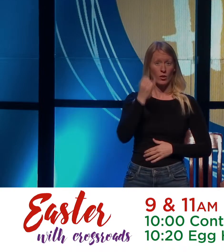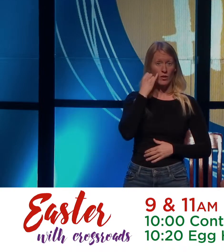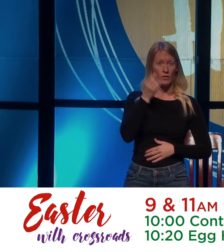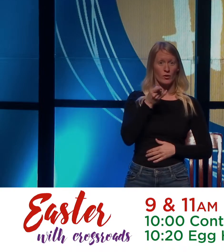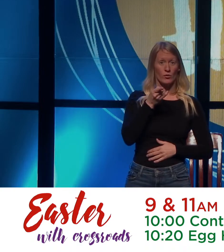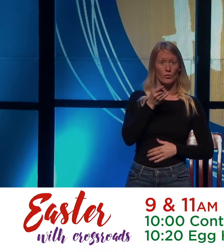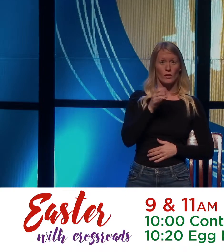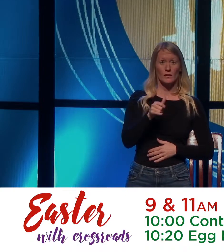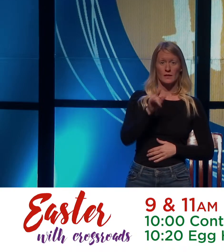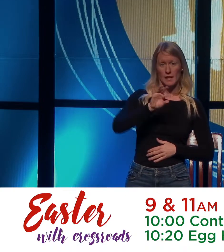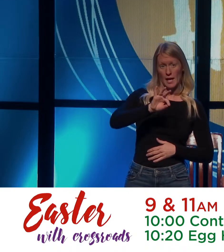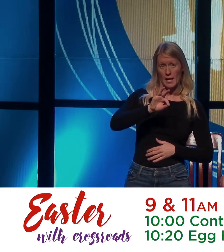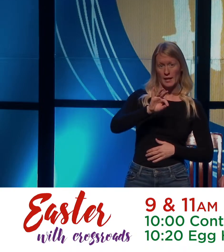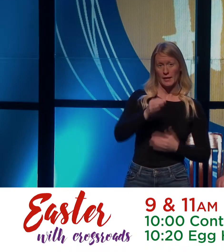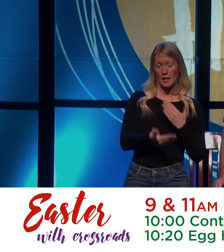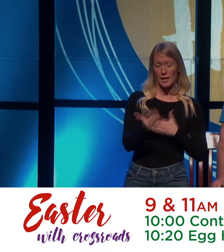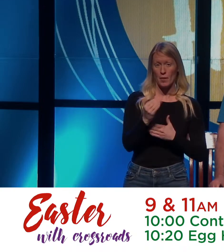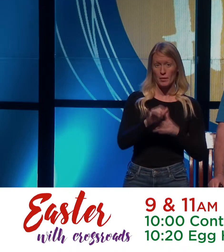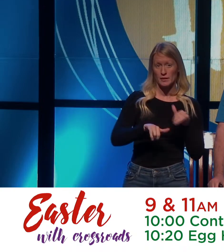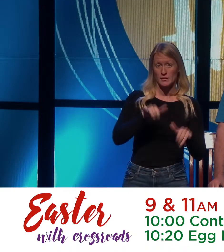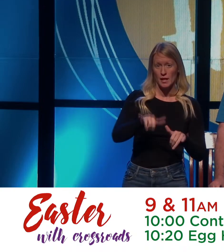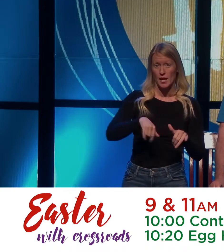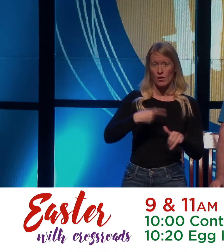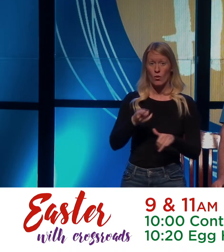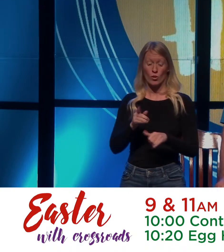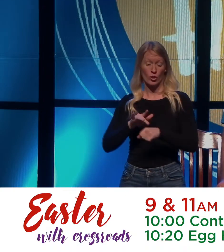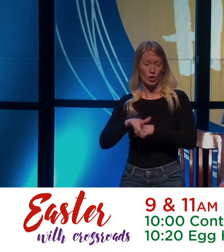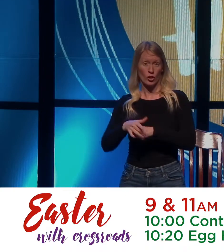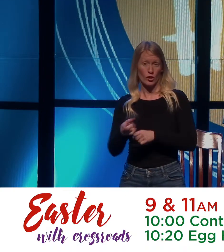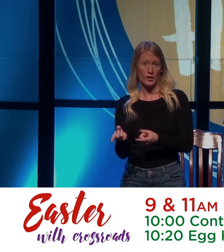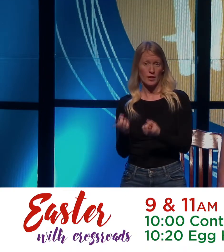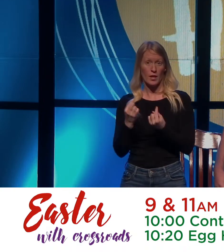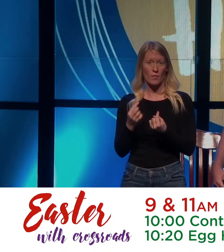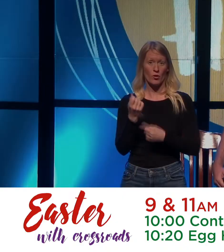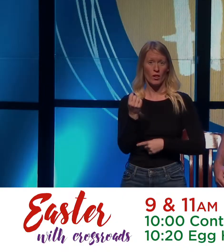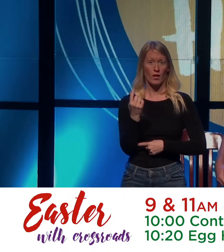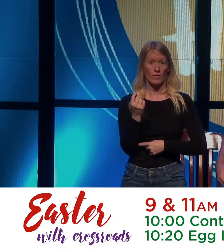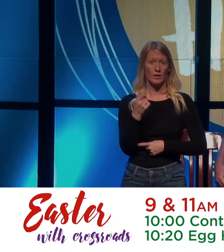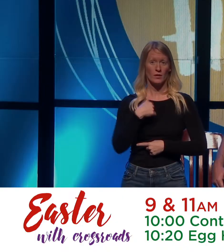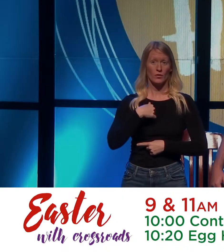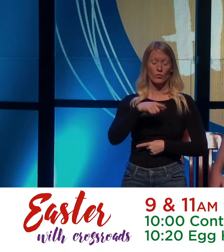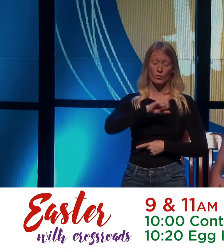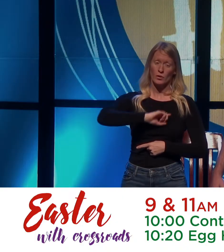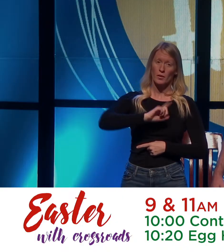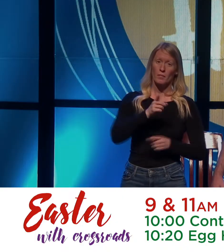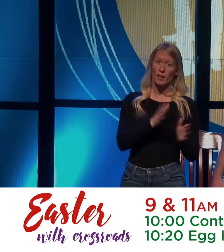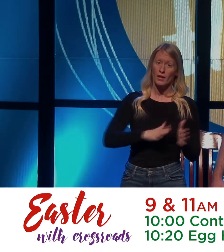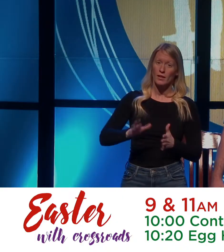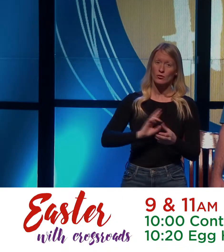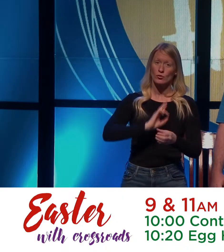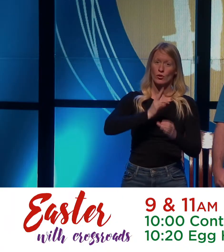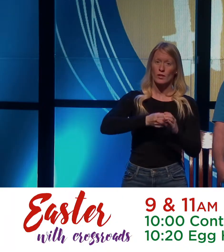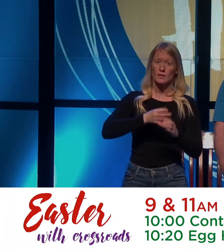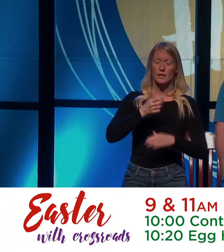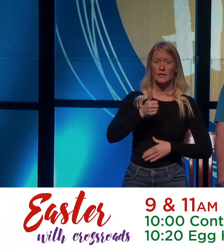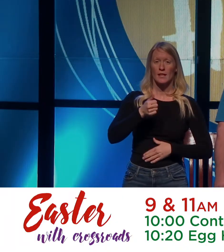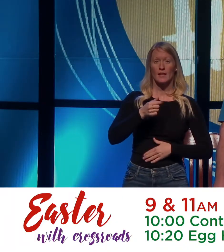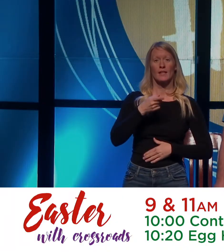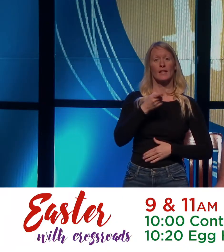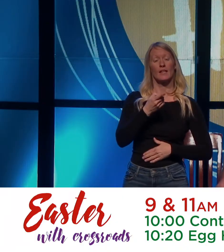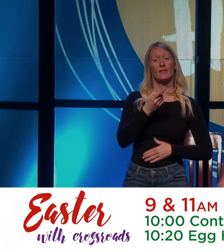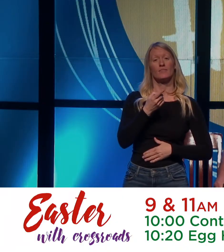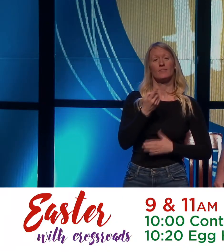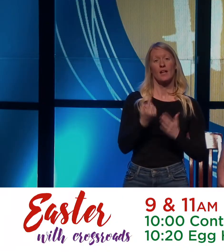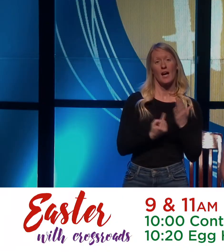after the 9 a.m. or you come early for the 11, we hope that you'll plan to join us in the middle at that 10 a.m. hour. So